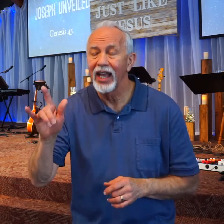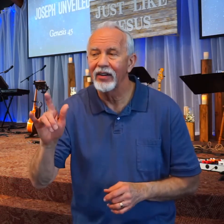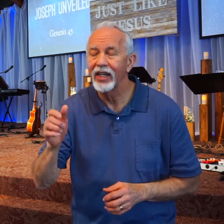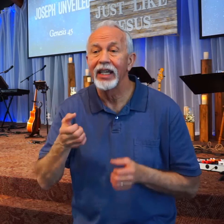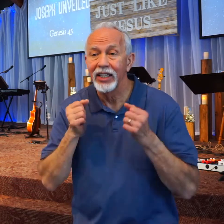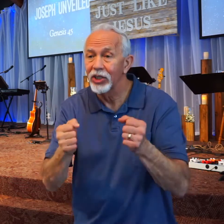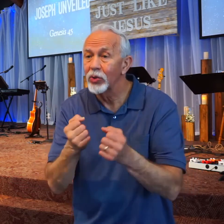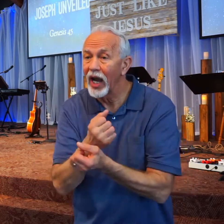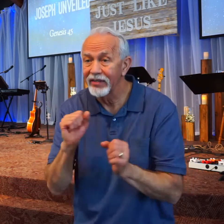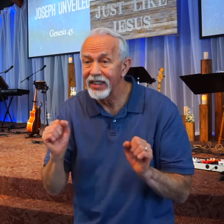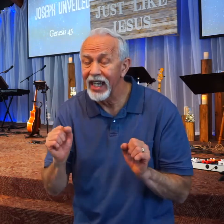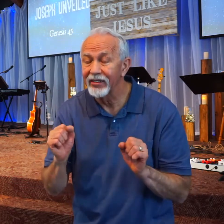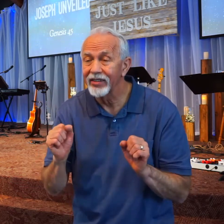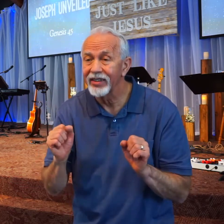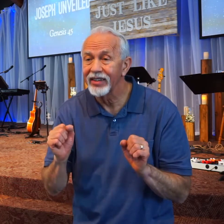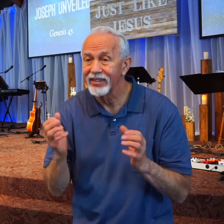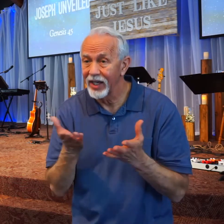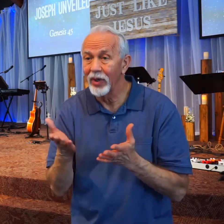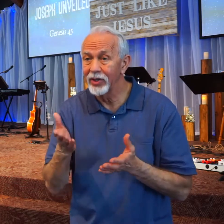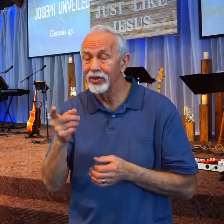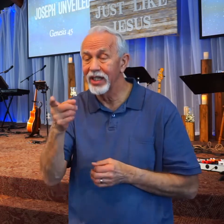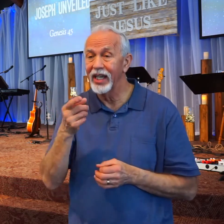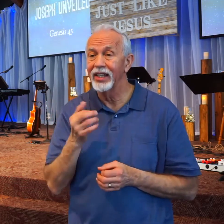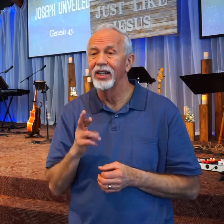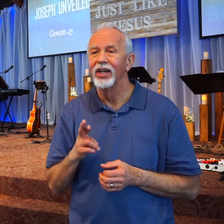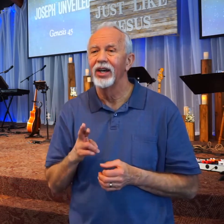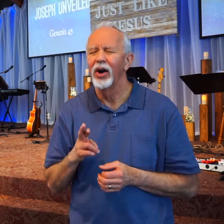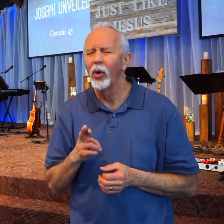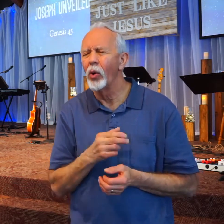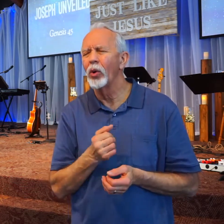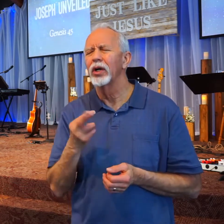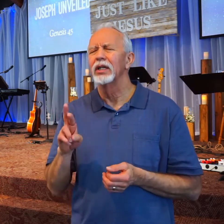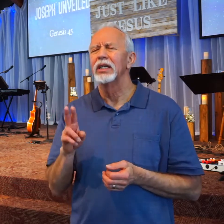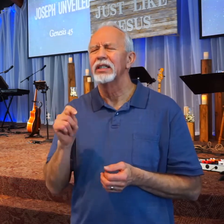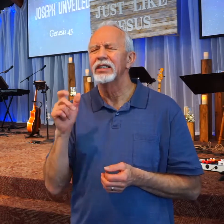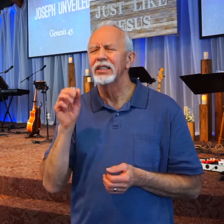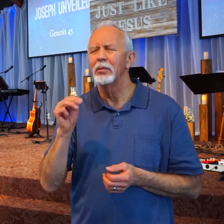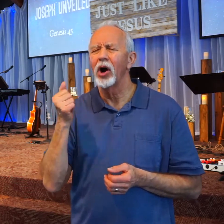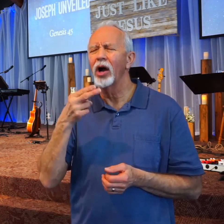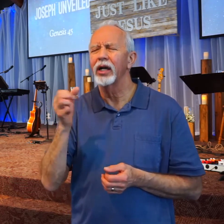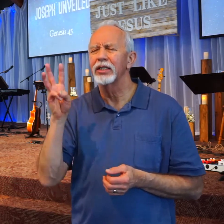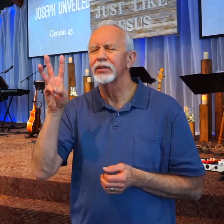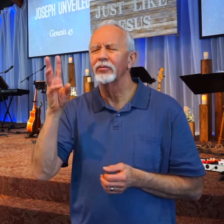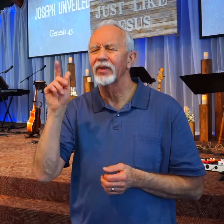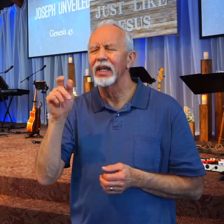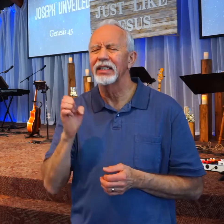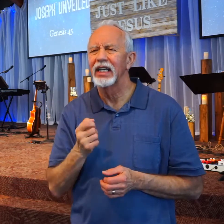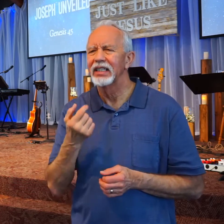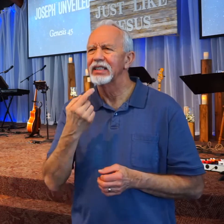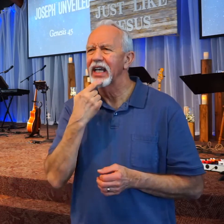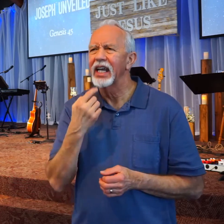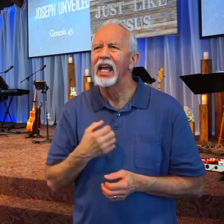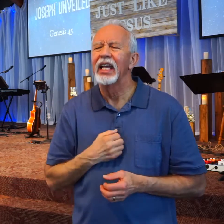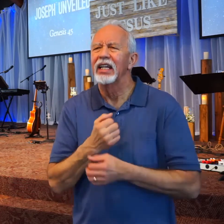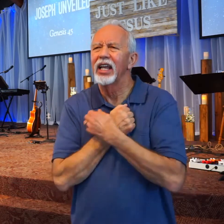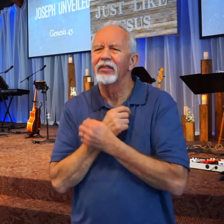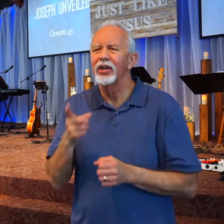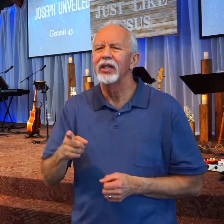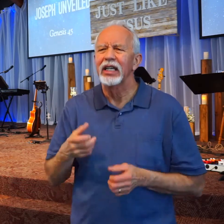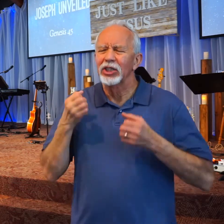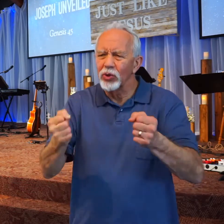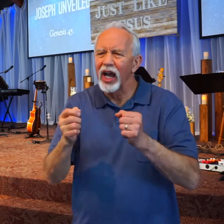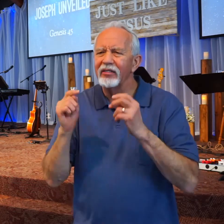Drive safe. Is that what you say? Or as Tim Hawkins, the great comedian, said, love you. Drive fast and take